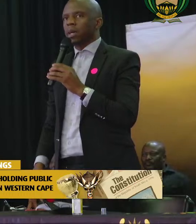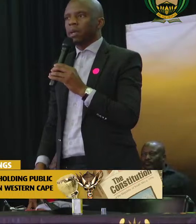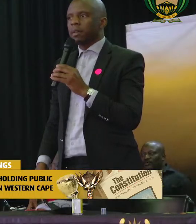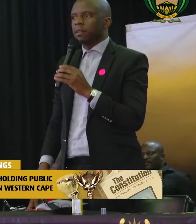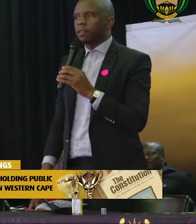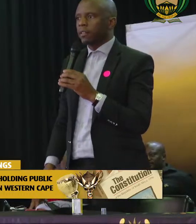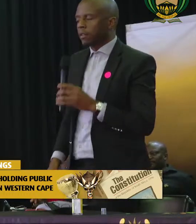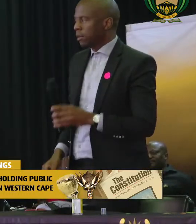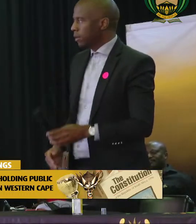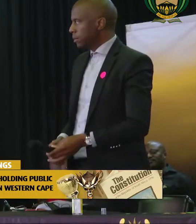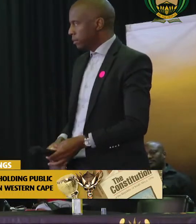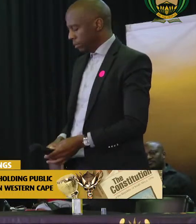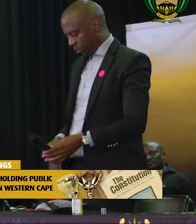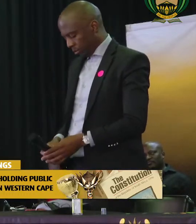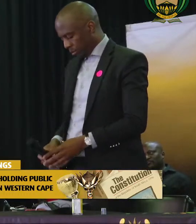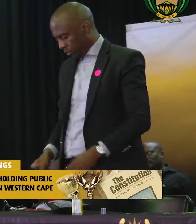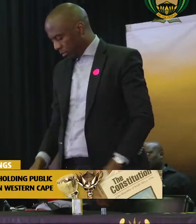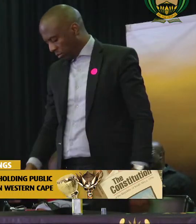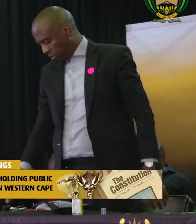Okay.